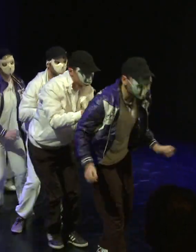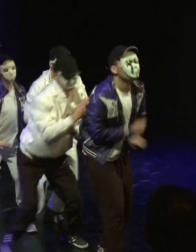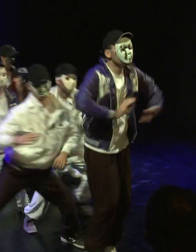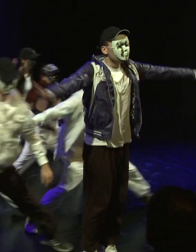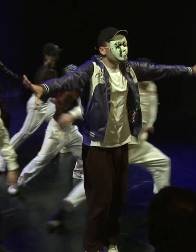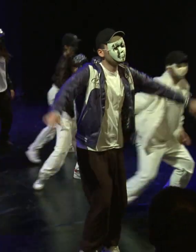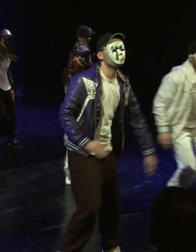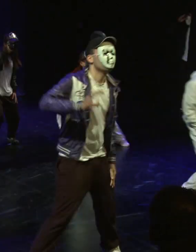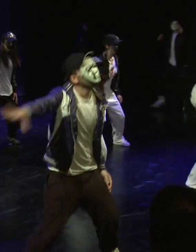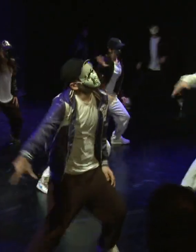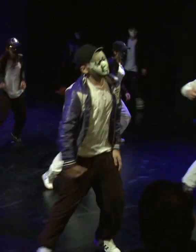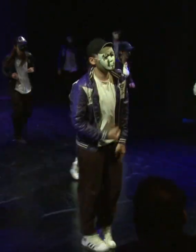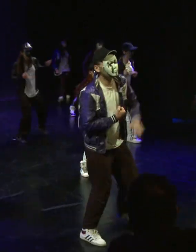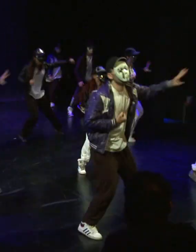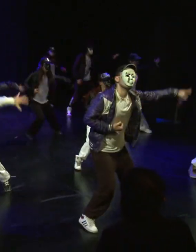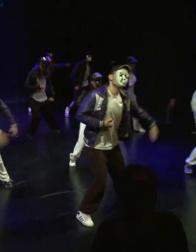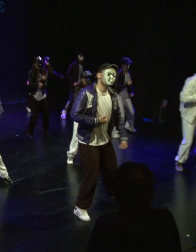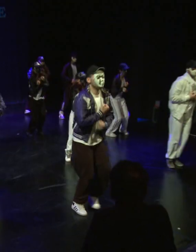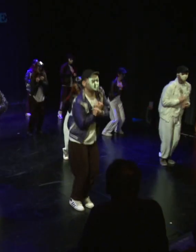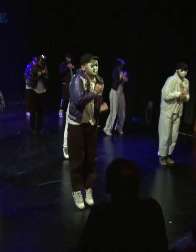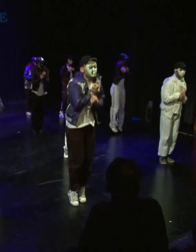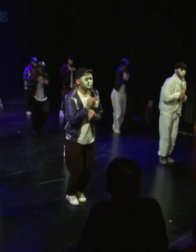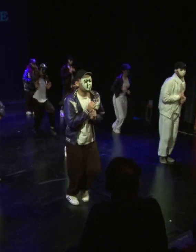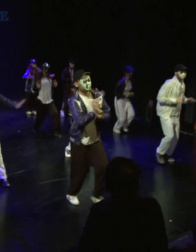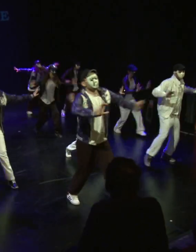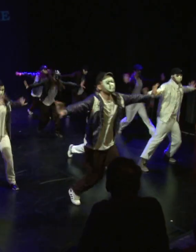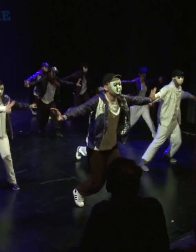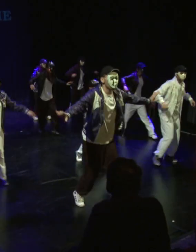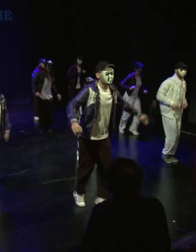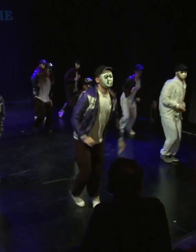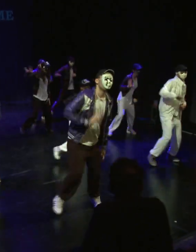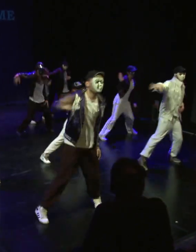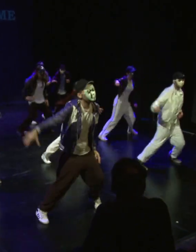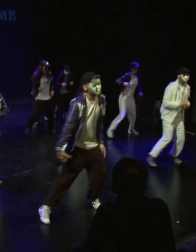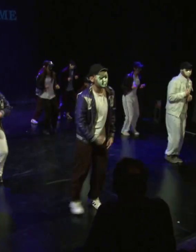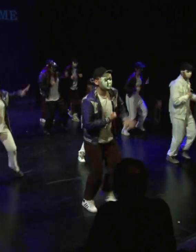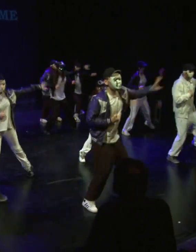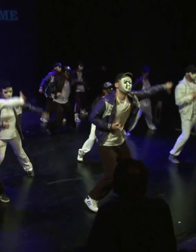sunlight. Tick-tock on the clock, the party don't stop now.